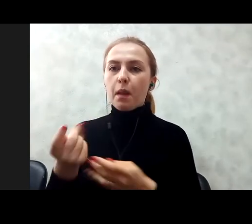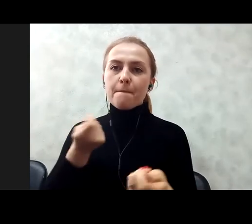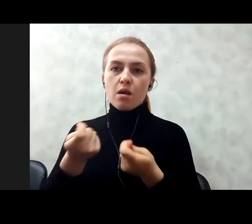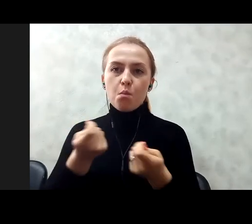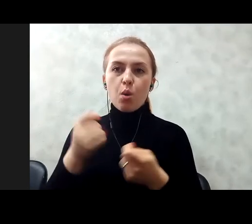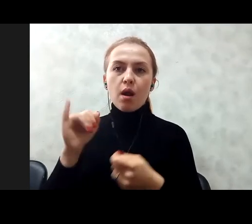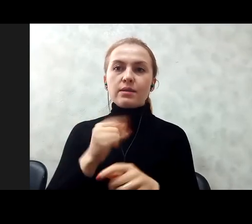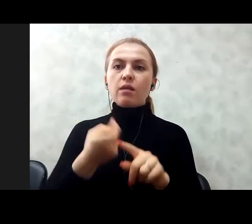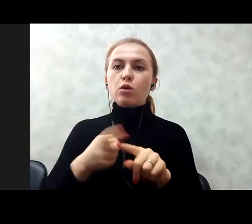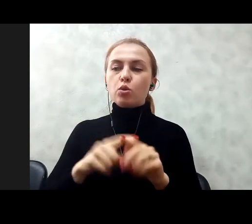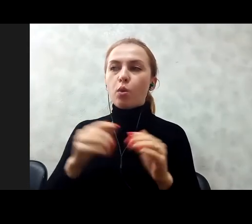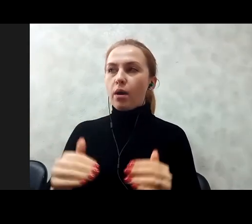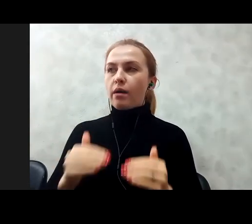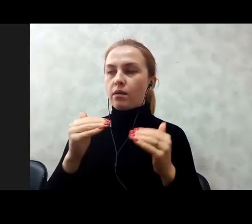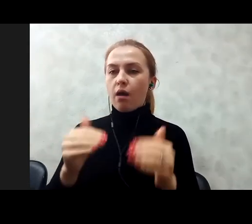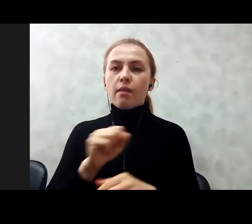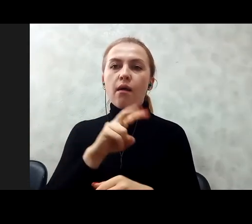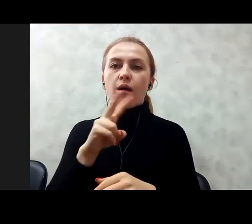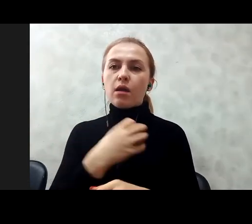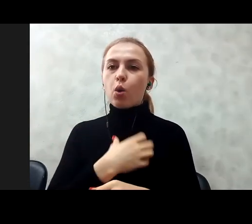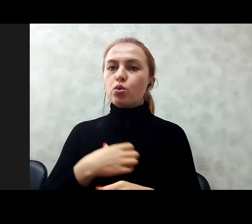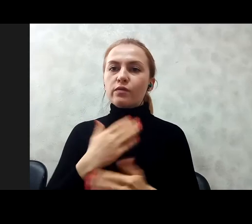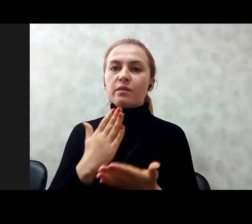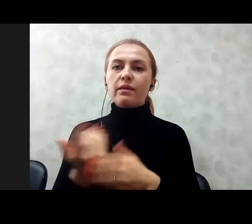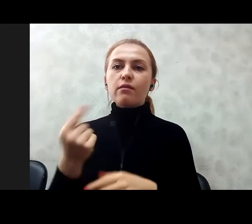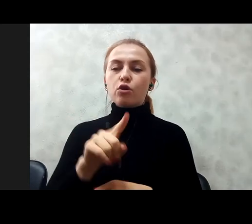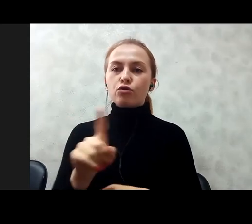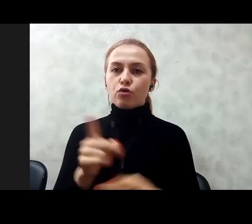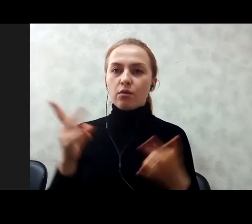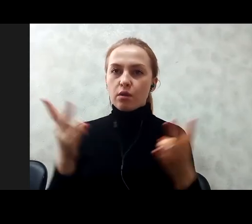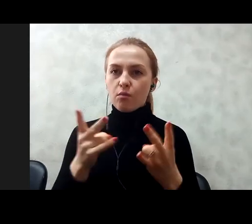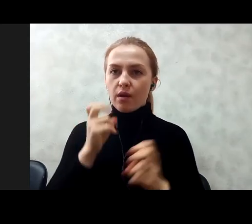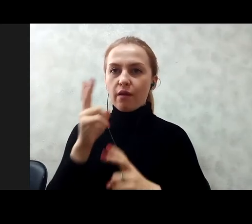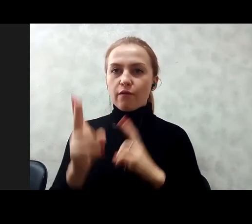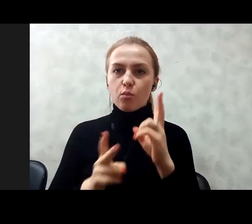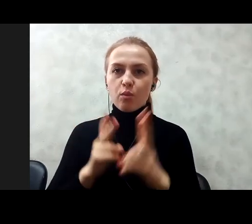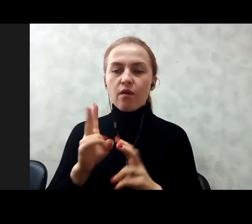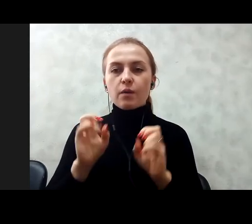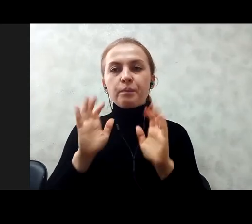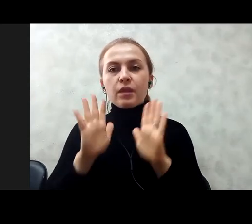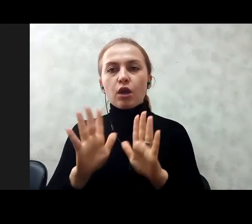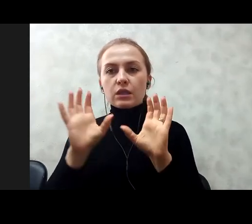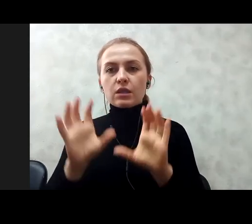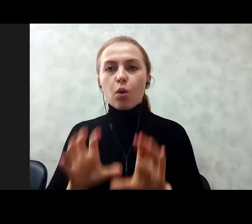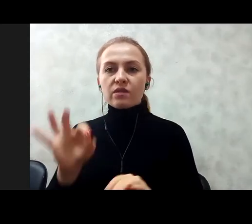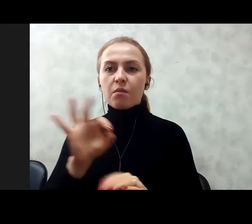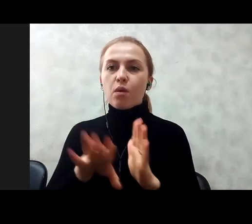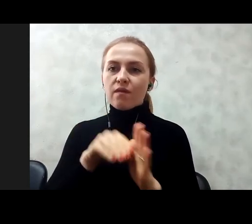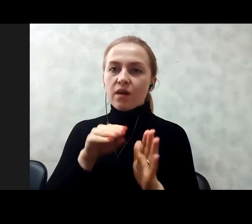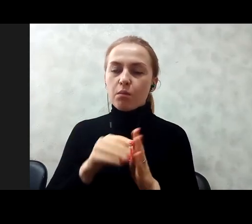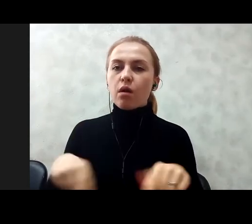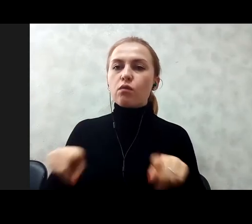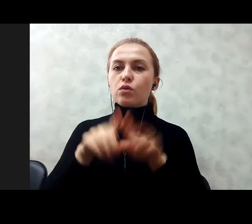And we've been observing some systemic manipulation in this regard. It is necessary